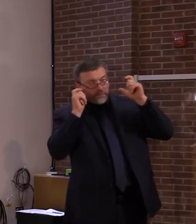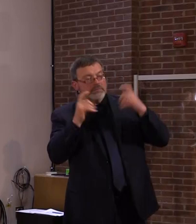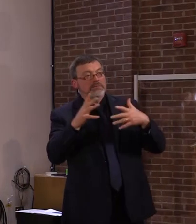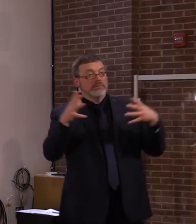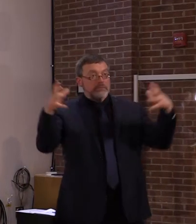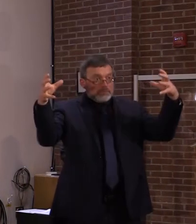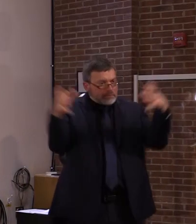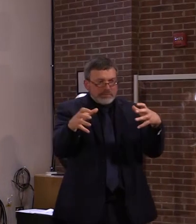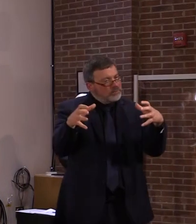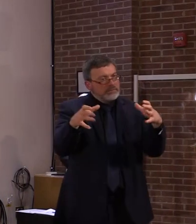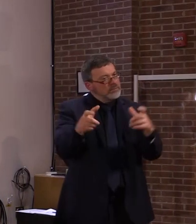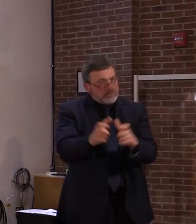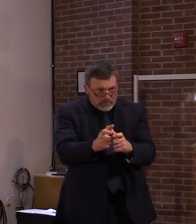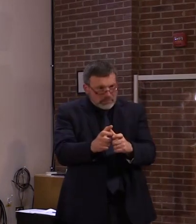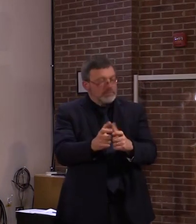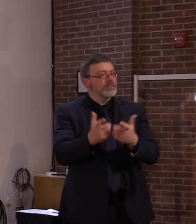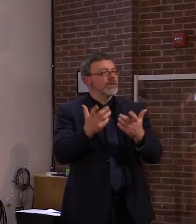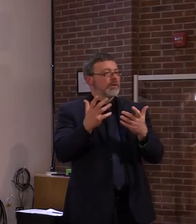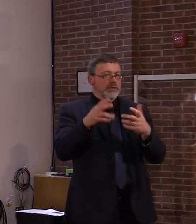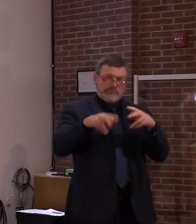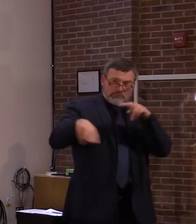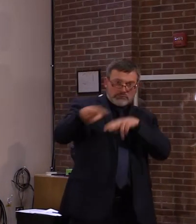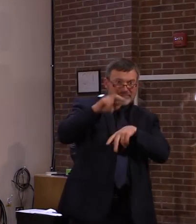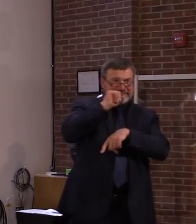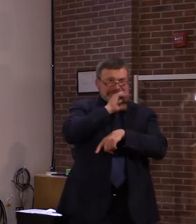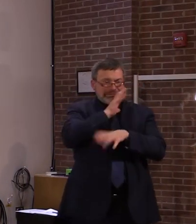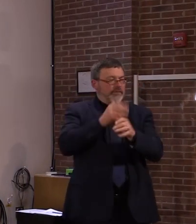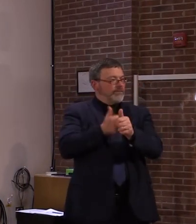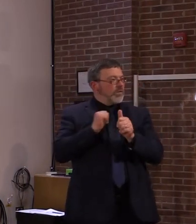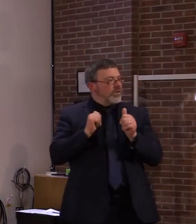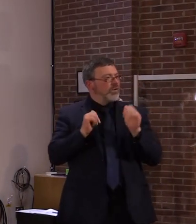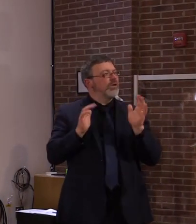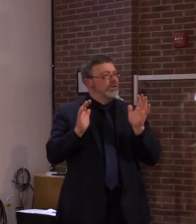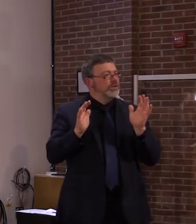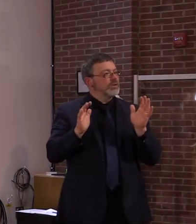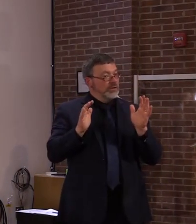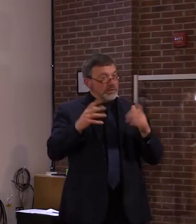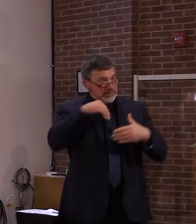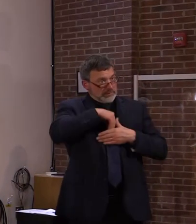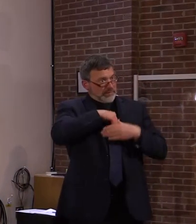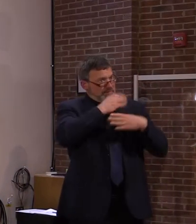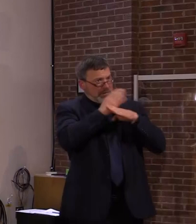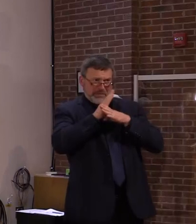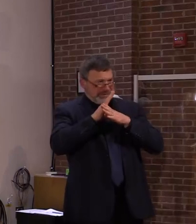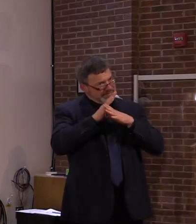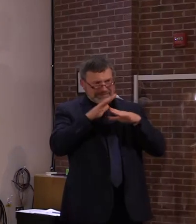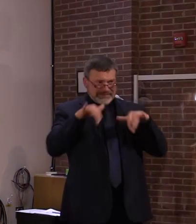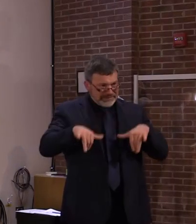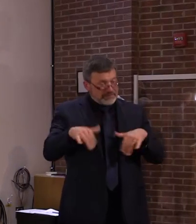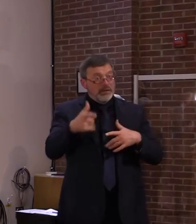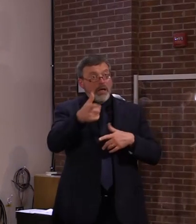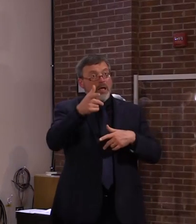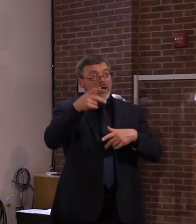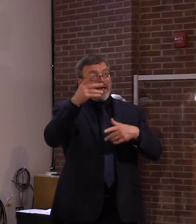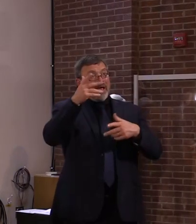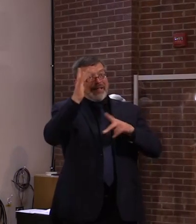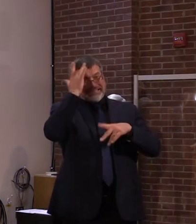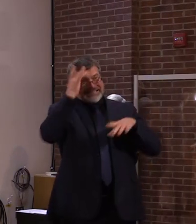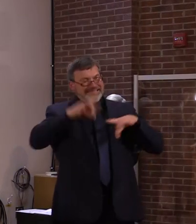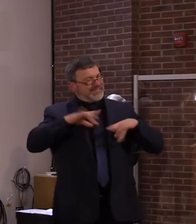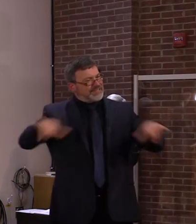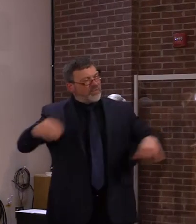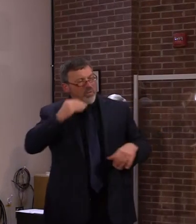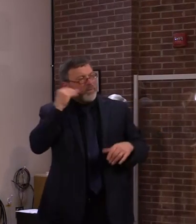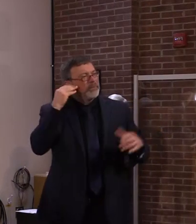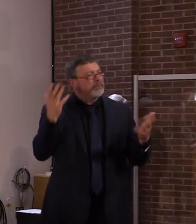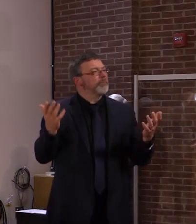in. Because whether you are the vulnerable person or whether your behavior is going to impact somebody else who is vulnerable and